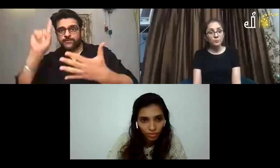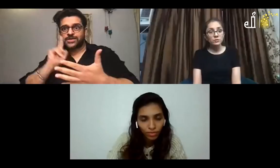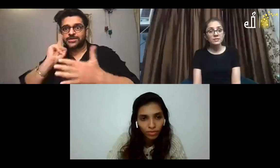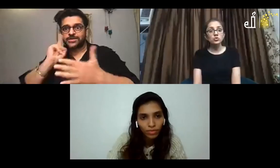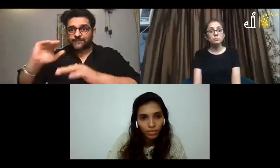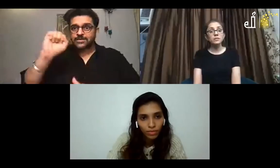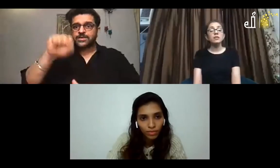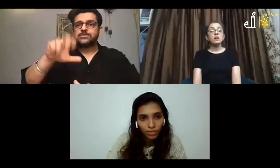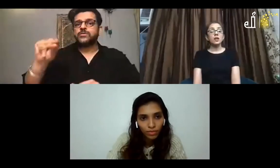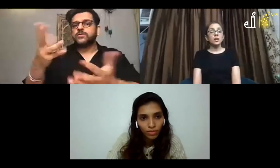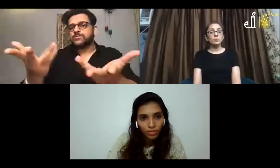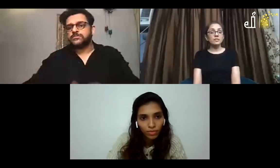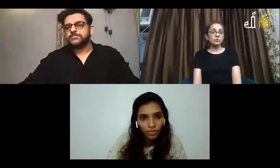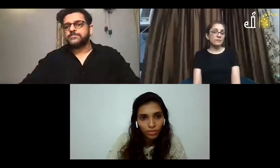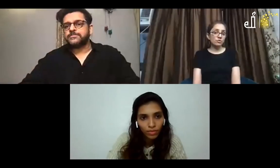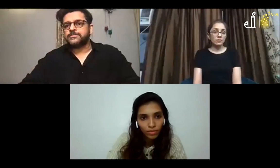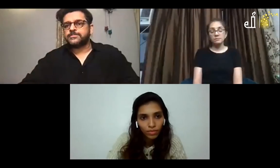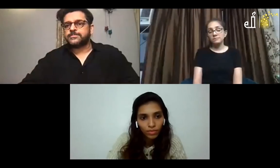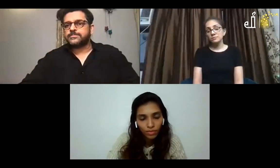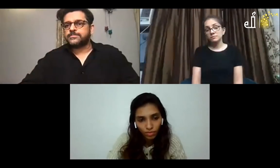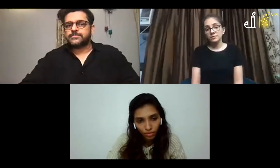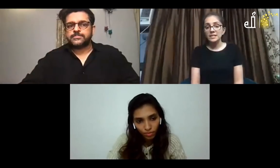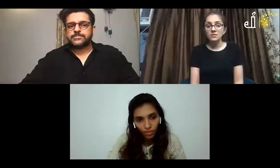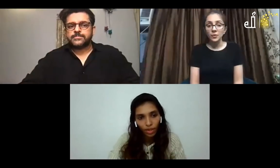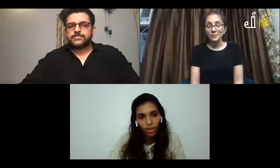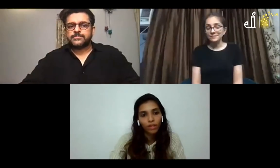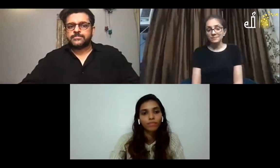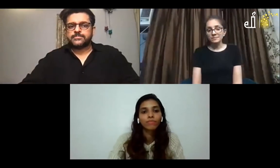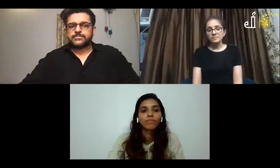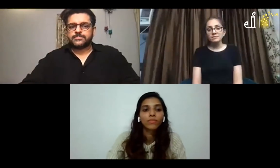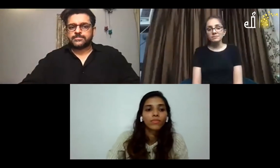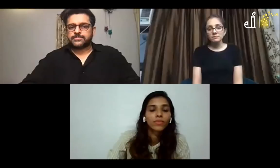the options that should be provided to deaf children? Yes or no?